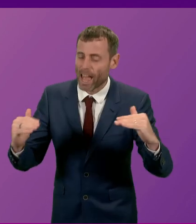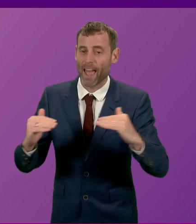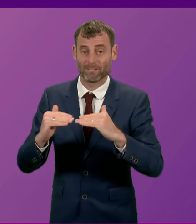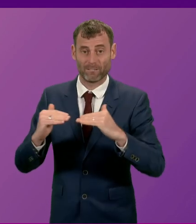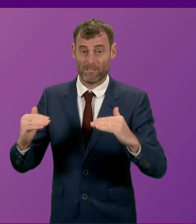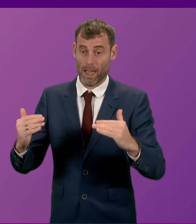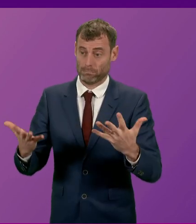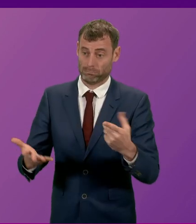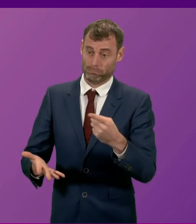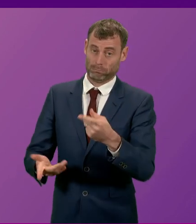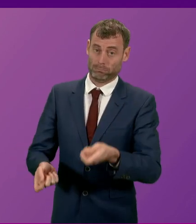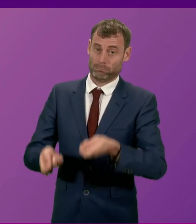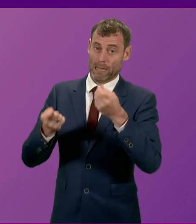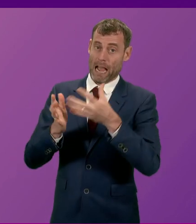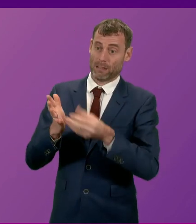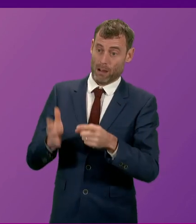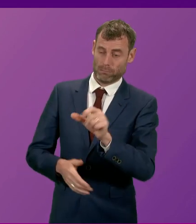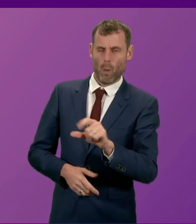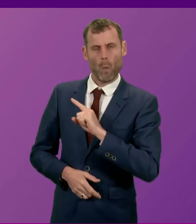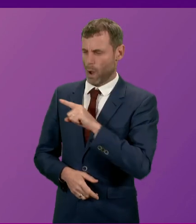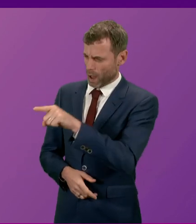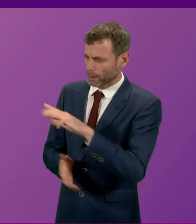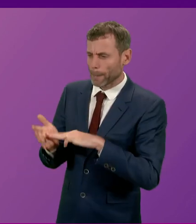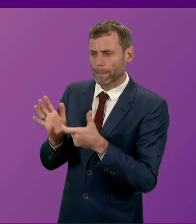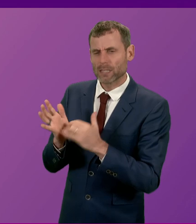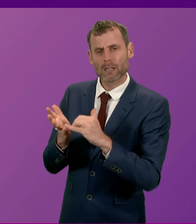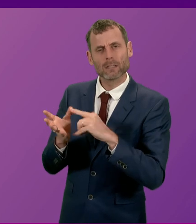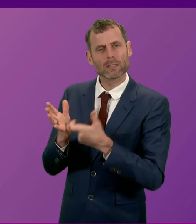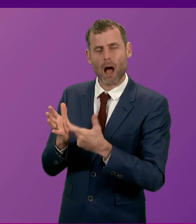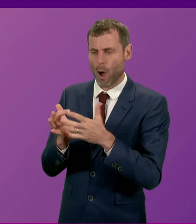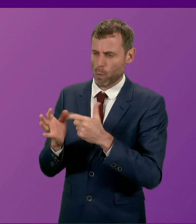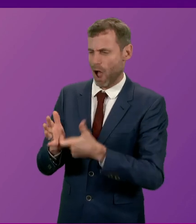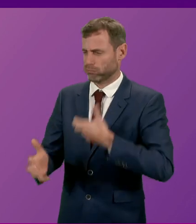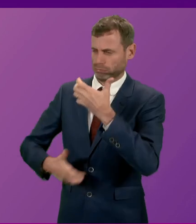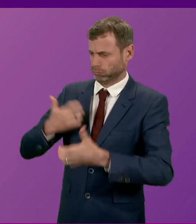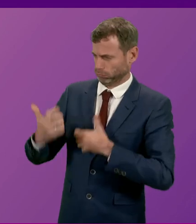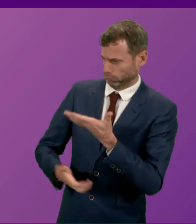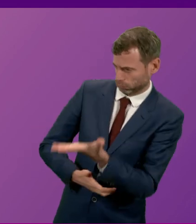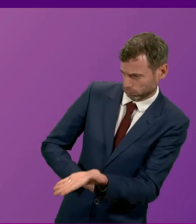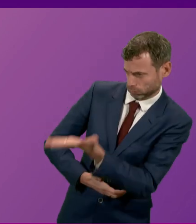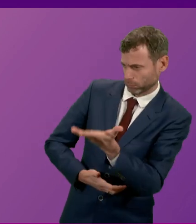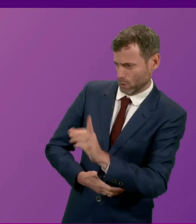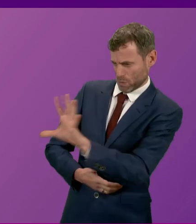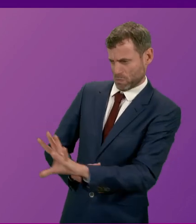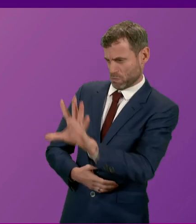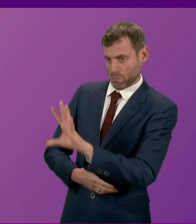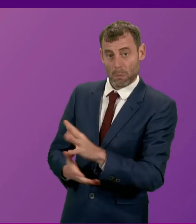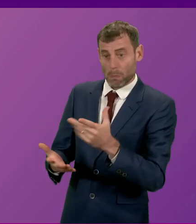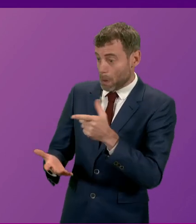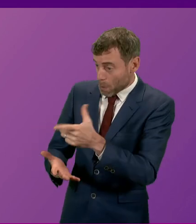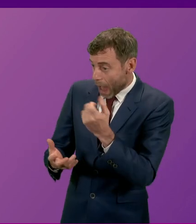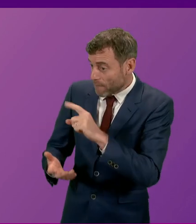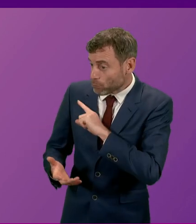be acted upon. I'm not quite sure why Mr Sarwar is so agitated about this. Maybe he's got something to be worried about. But